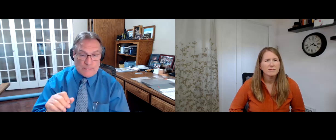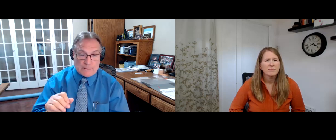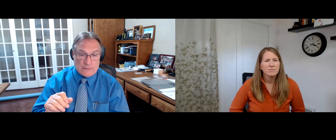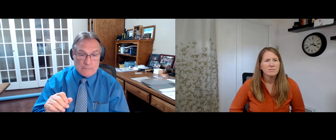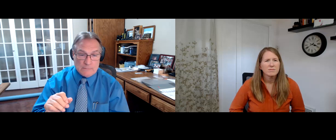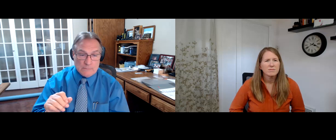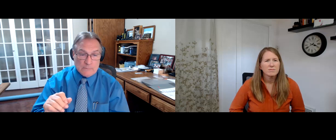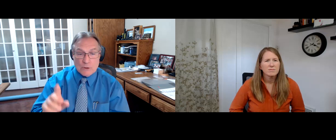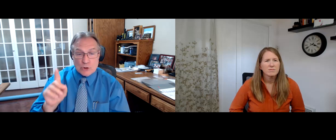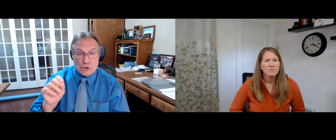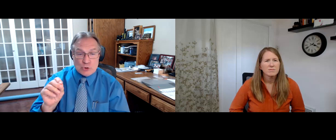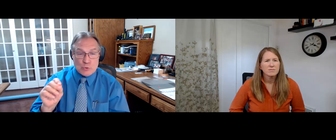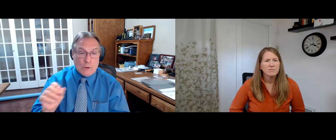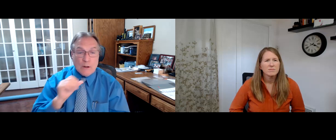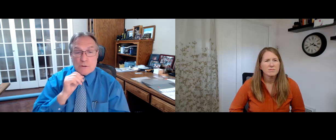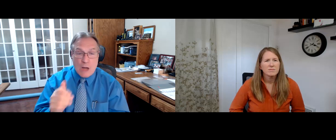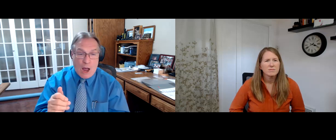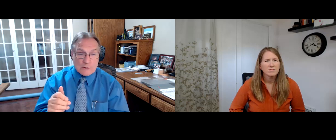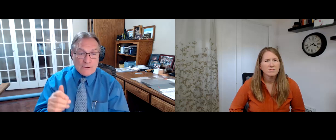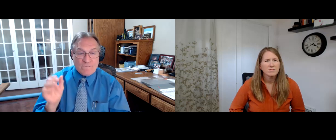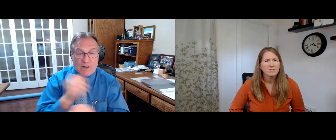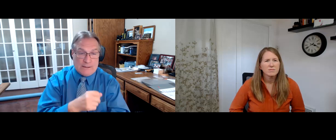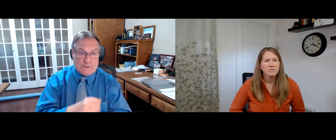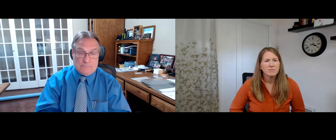Smith, do not fight.